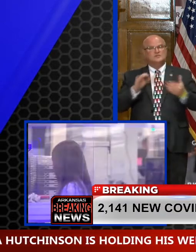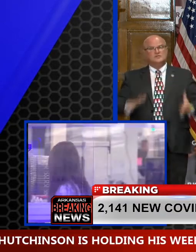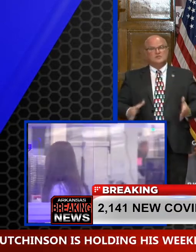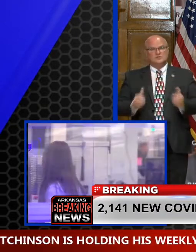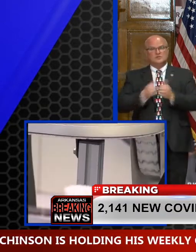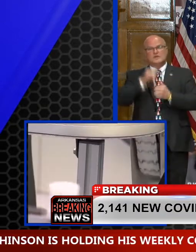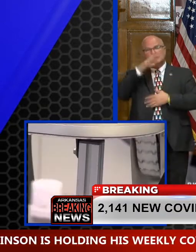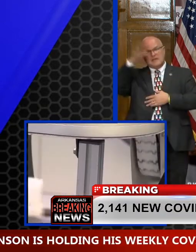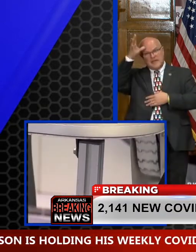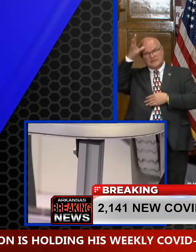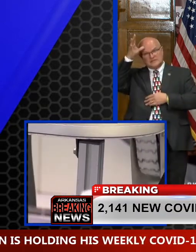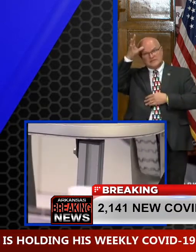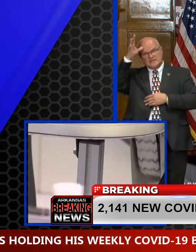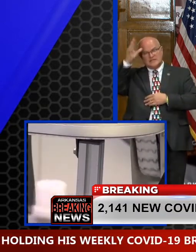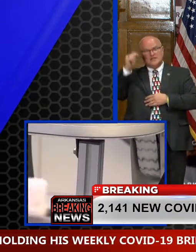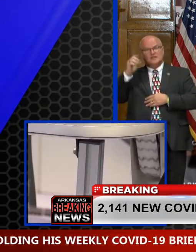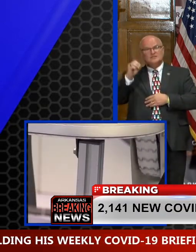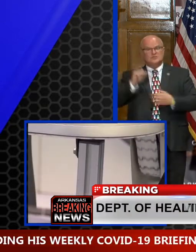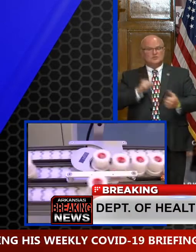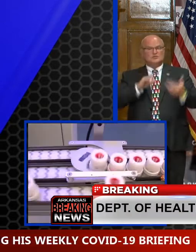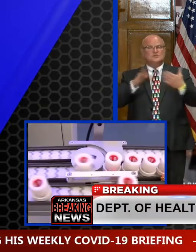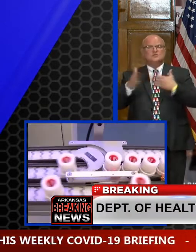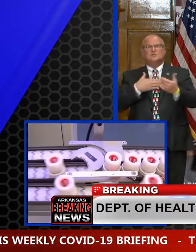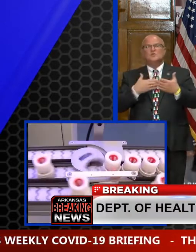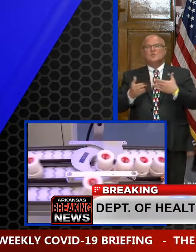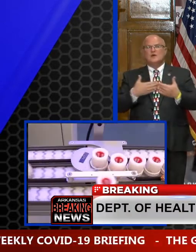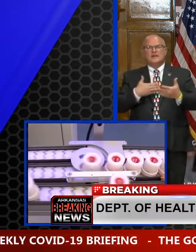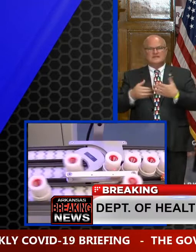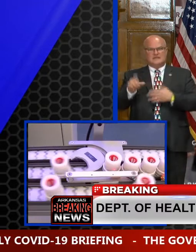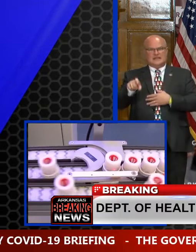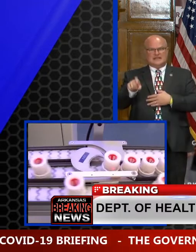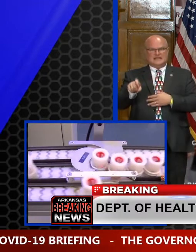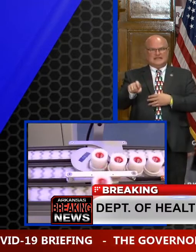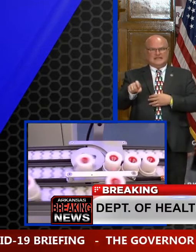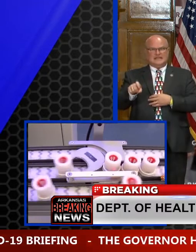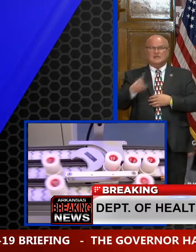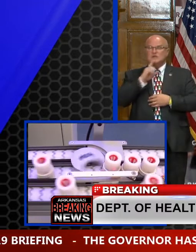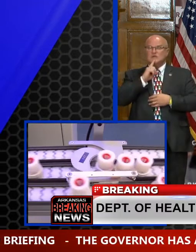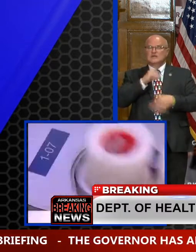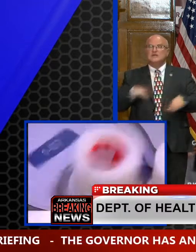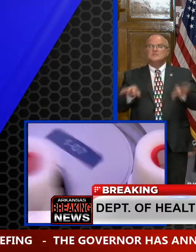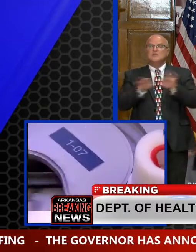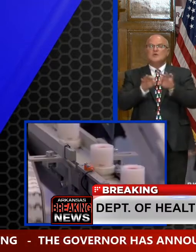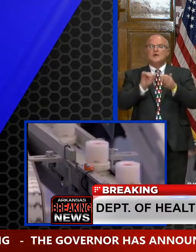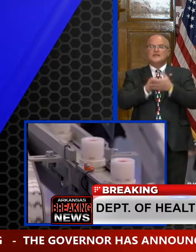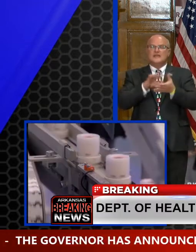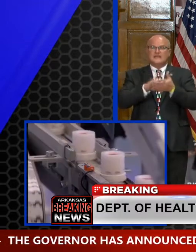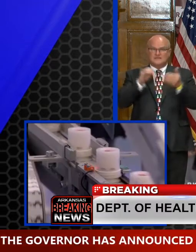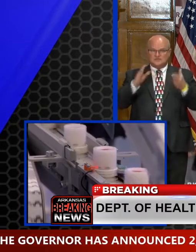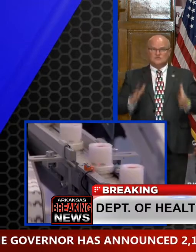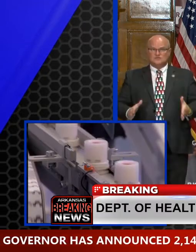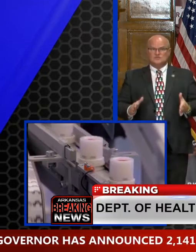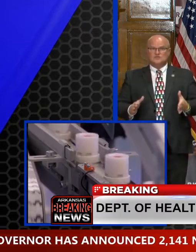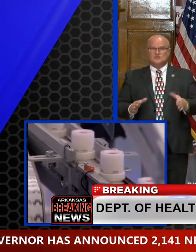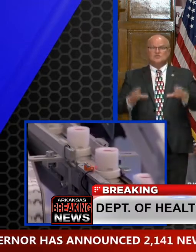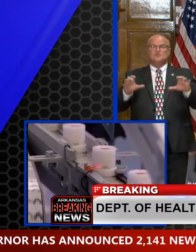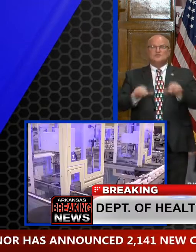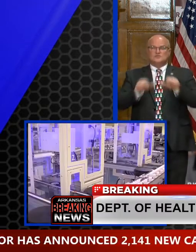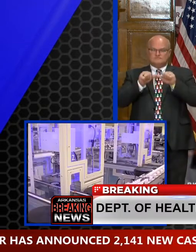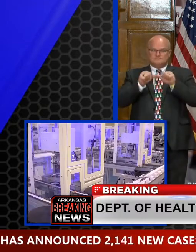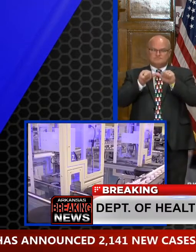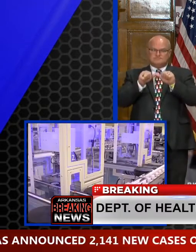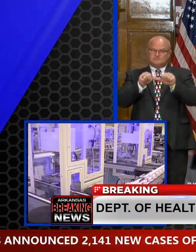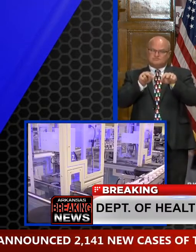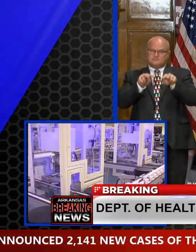with those parents, to address whatever deficiencies they have. It's very important that these students do stay on